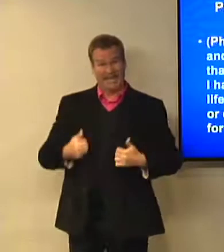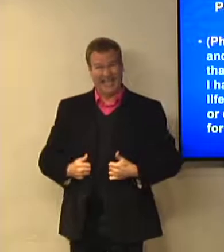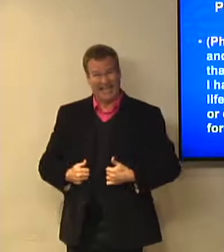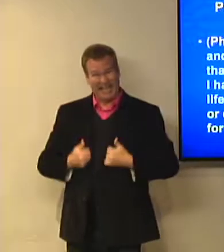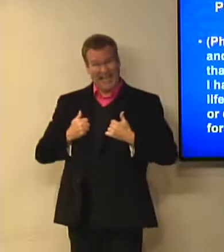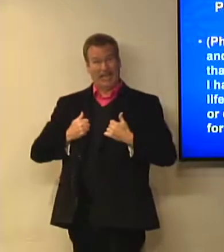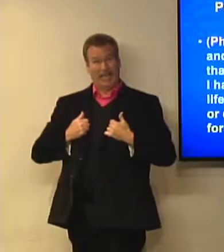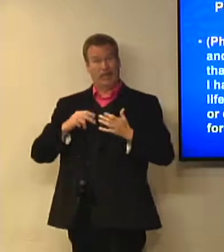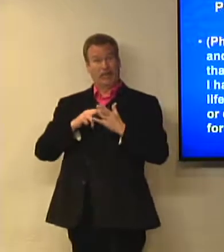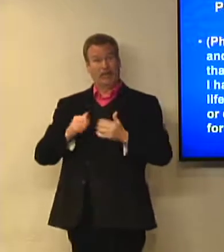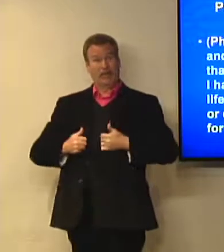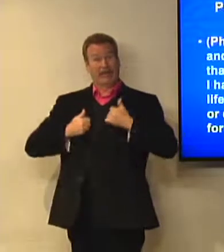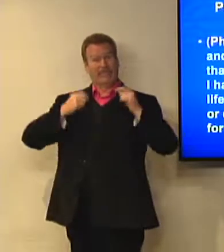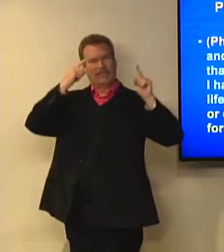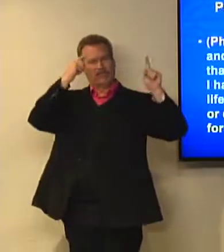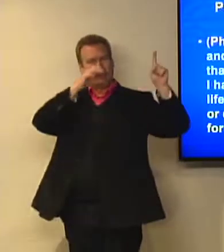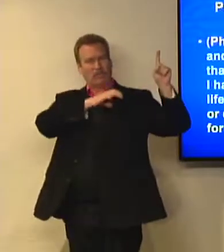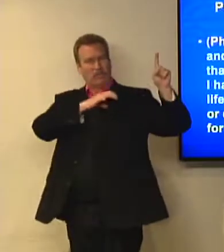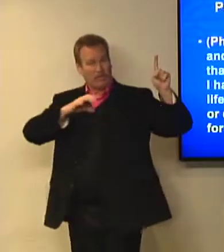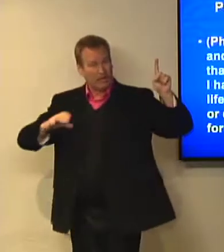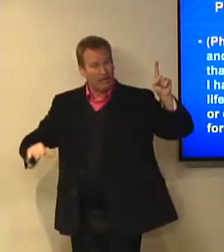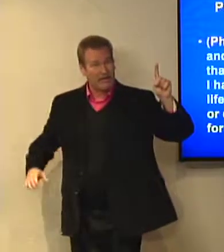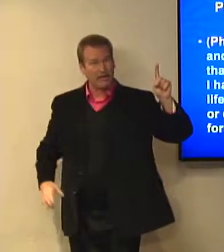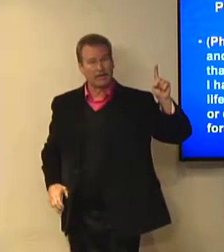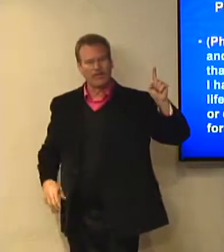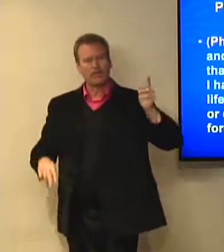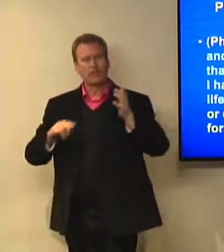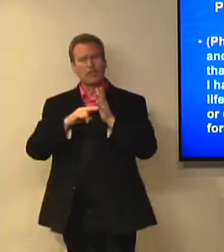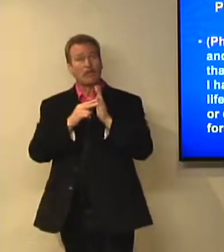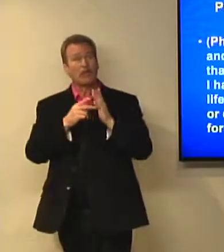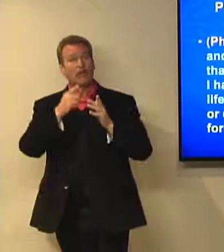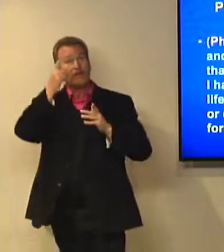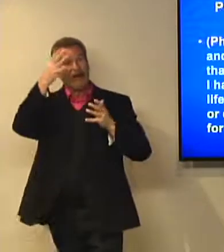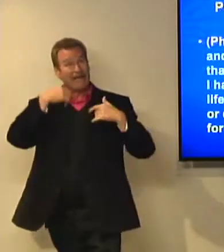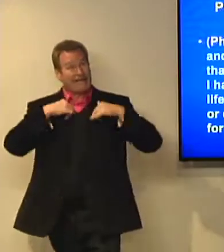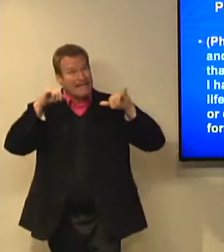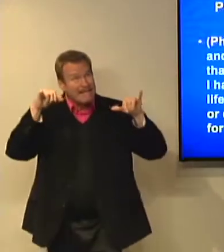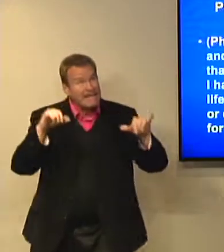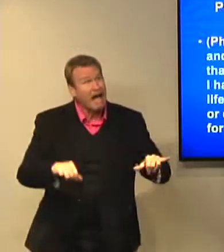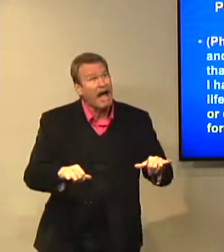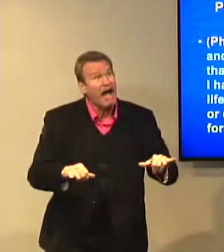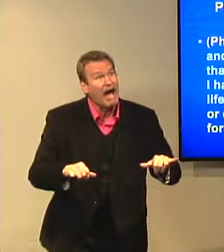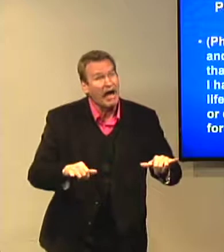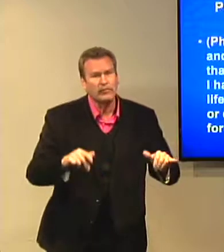for he says, "For to me, living means living for Christ."